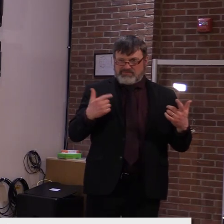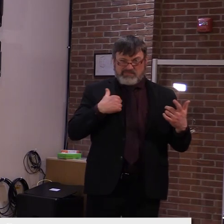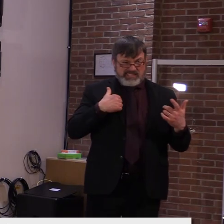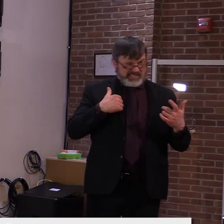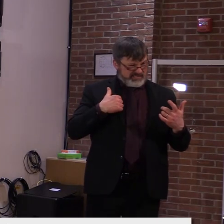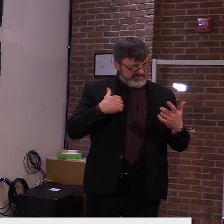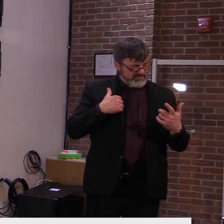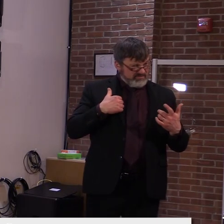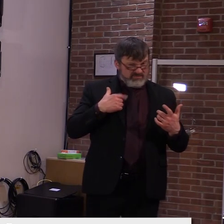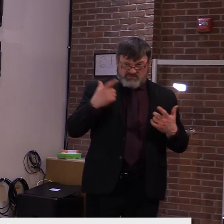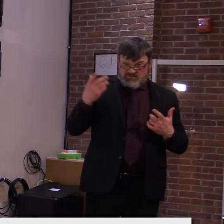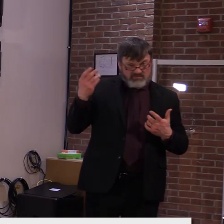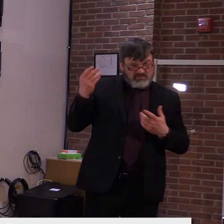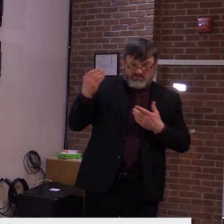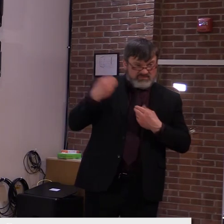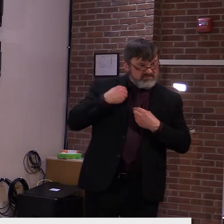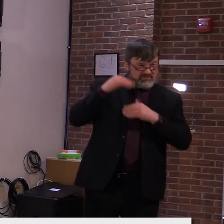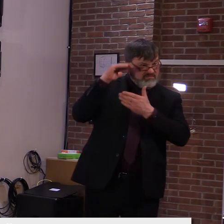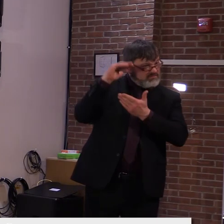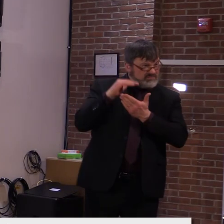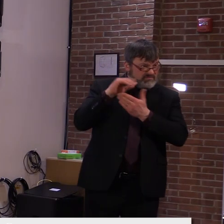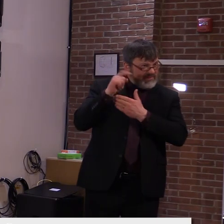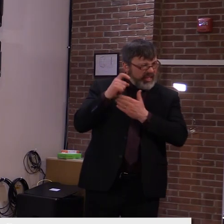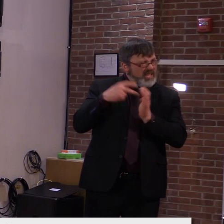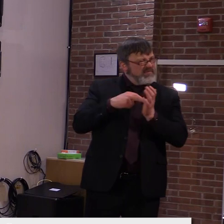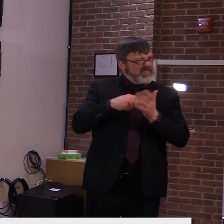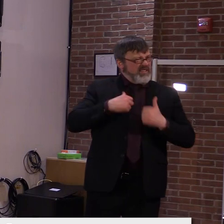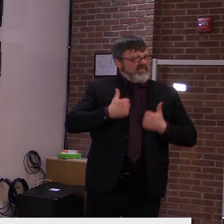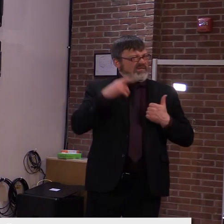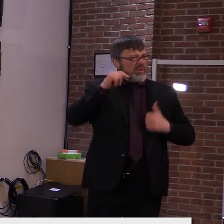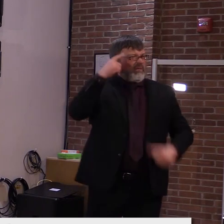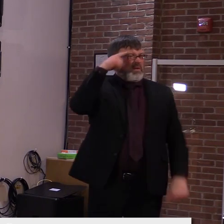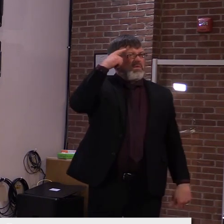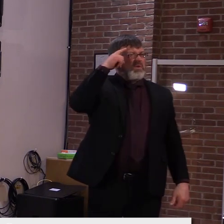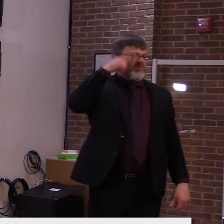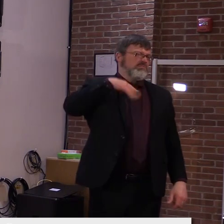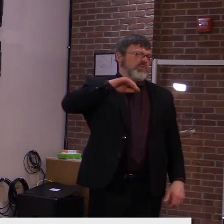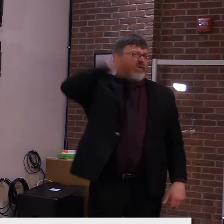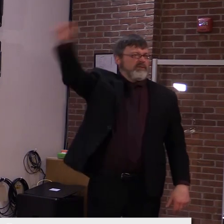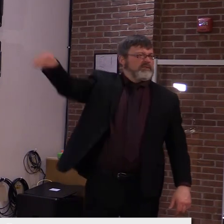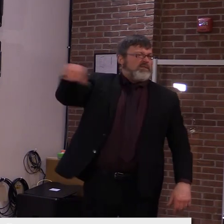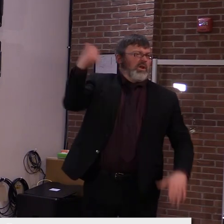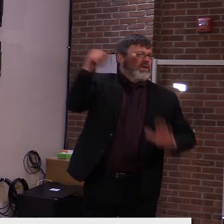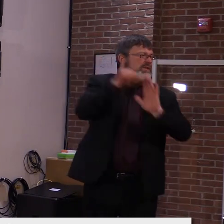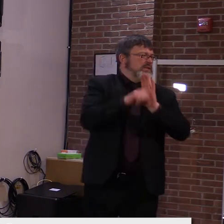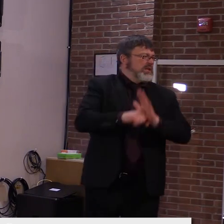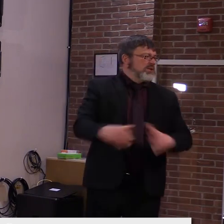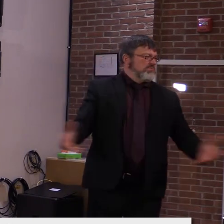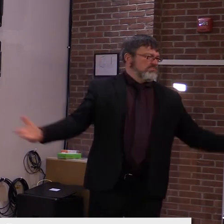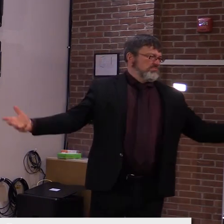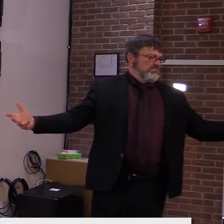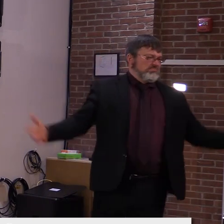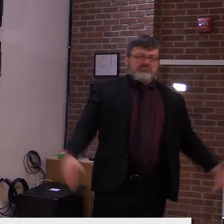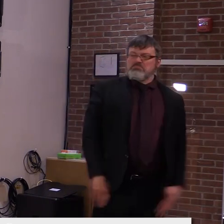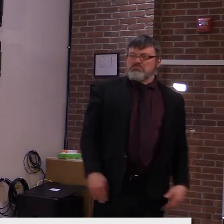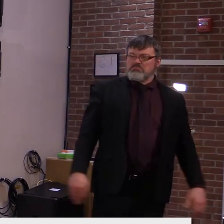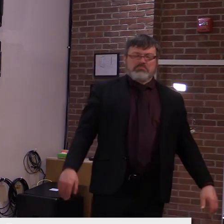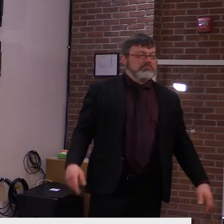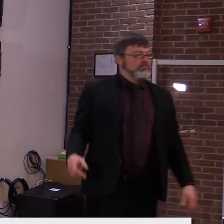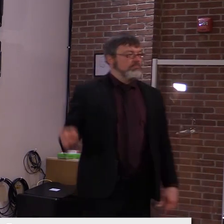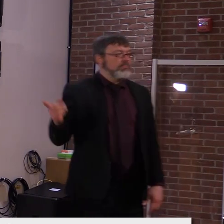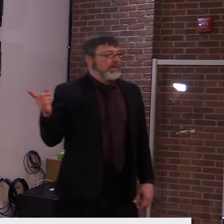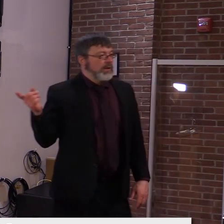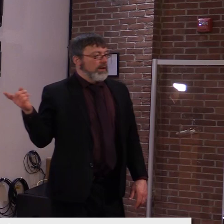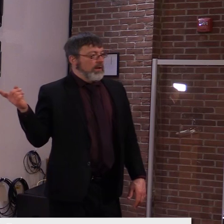should be sending to military veterans looking to come home to retire their home state? Yeah, Mike, this is an